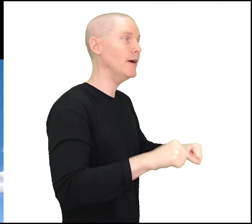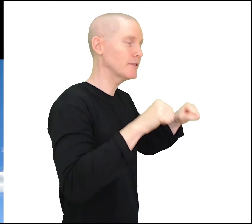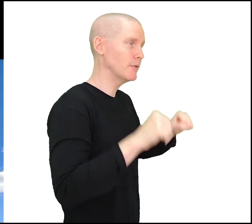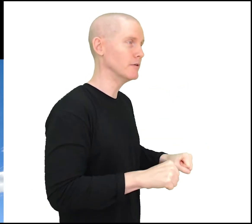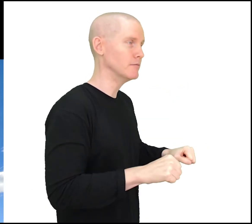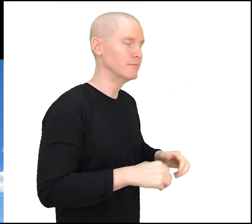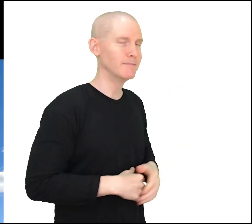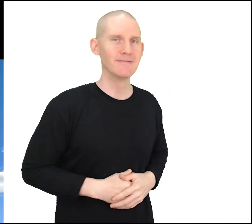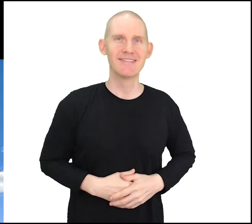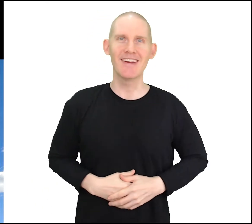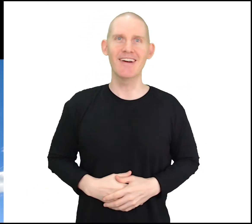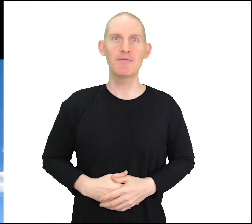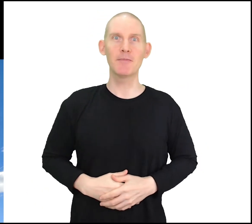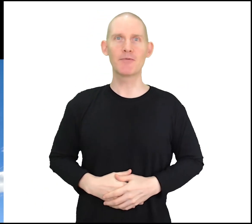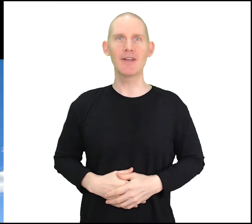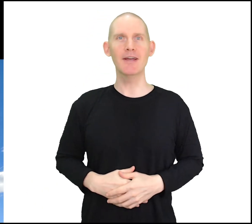possible. All right, from the front again.